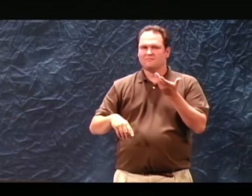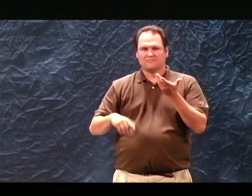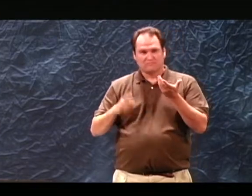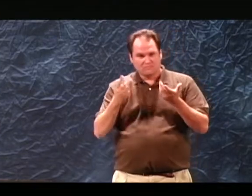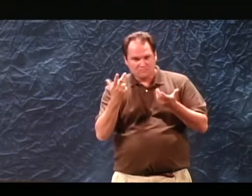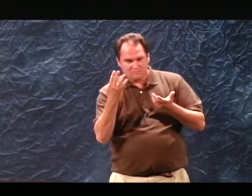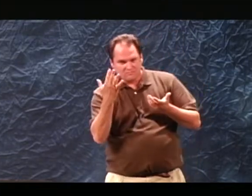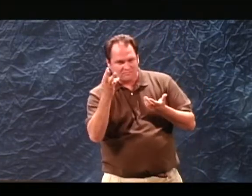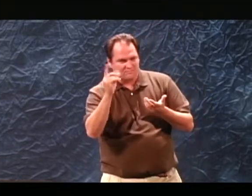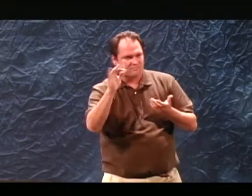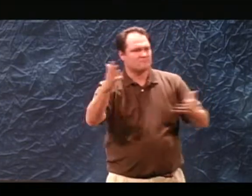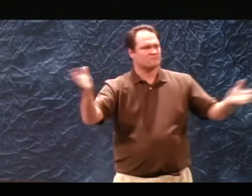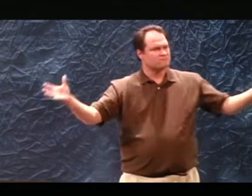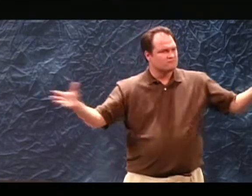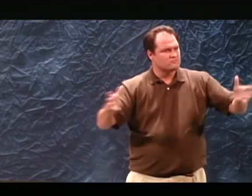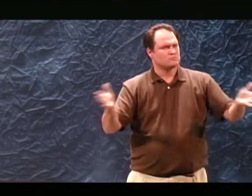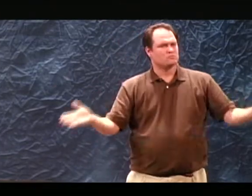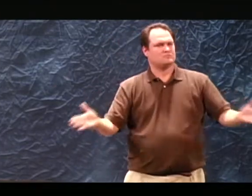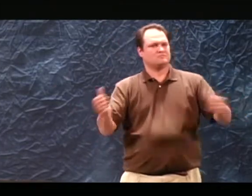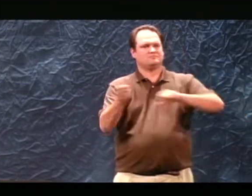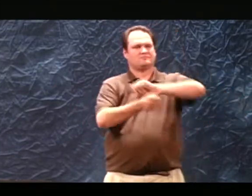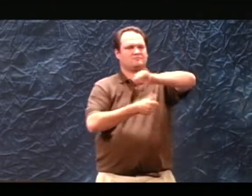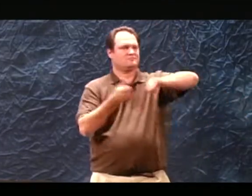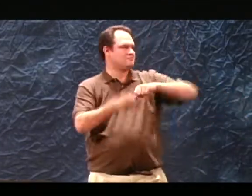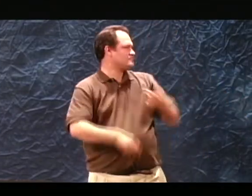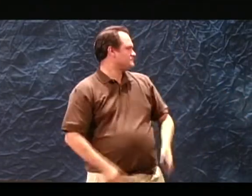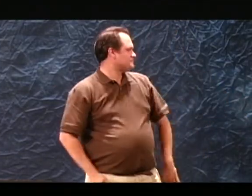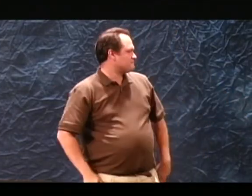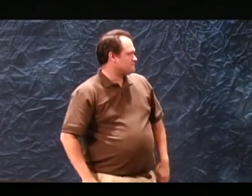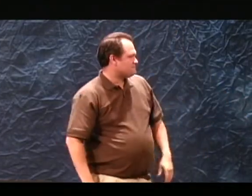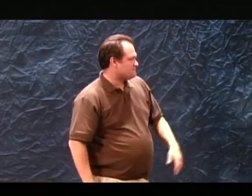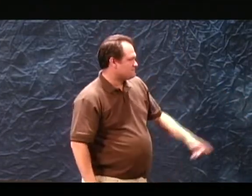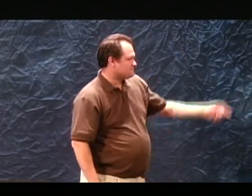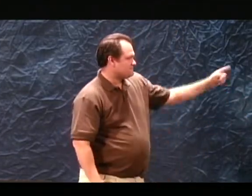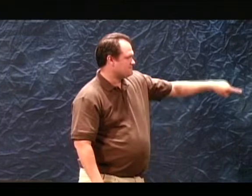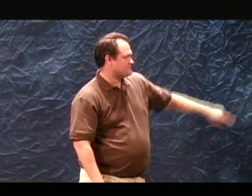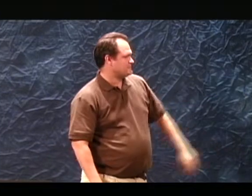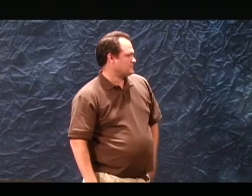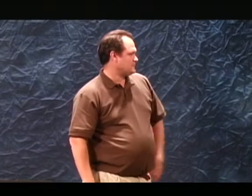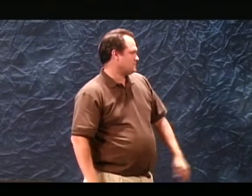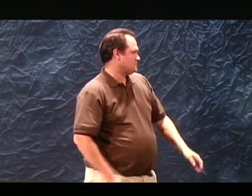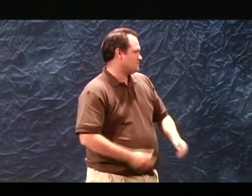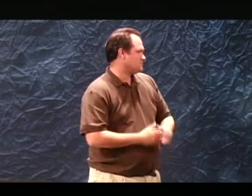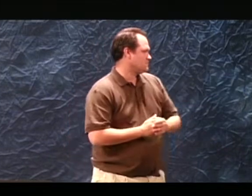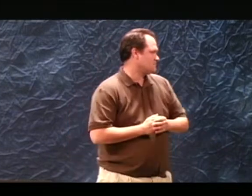handful of people overwhelmed but all of us working together